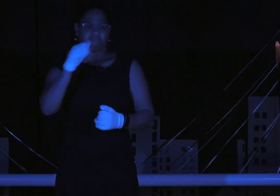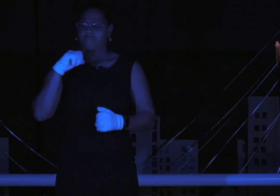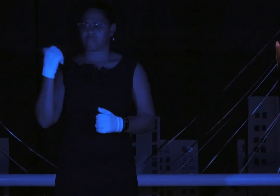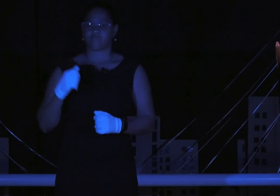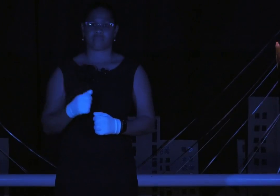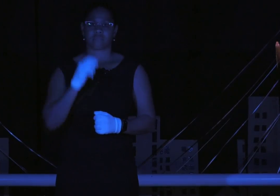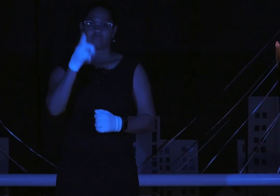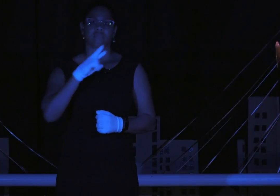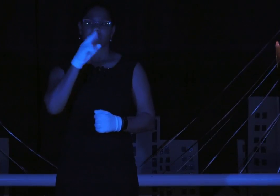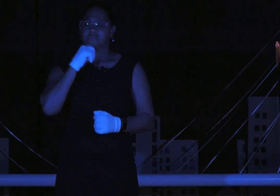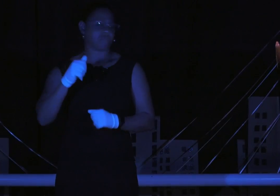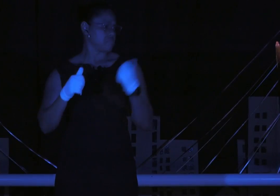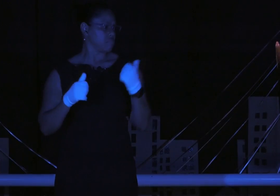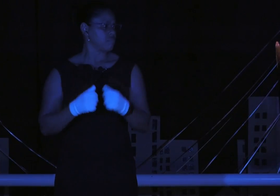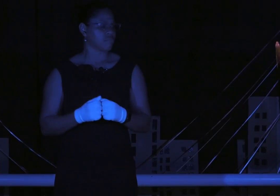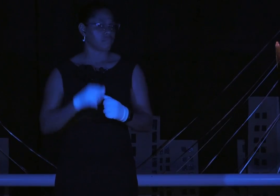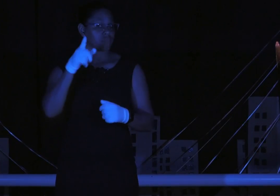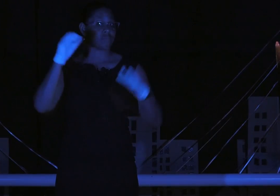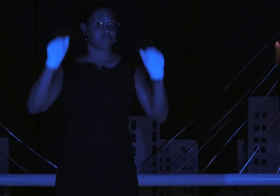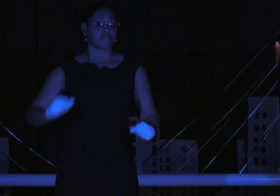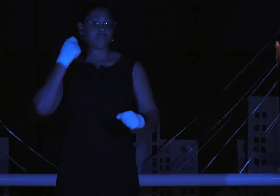you're not her. You can just call us dreamers.